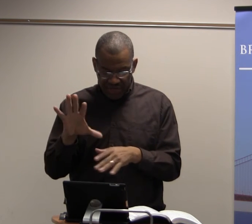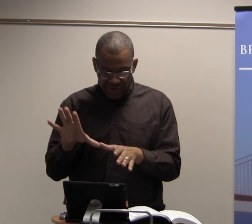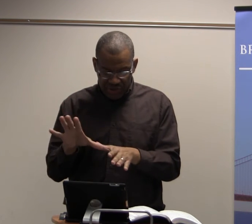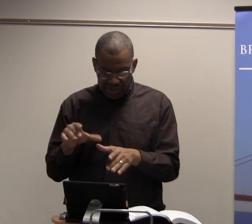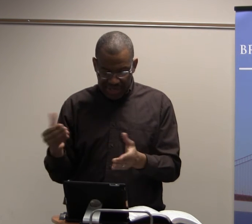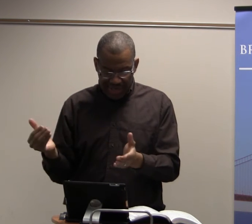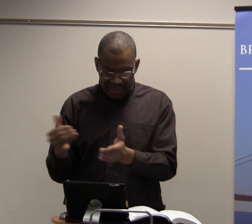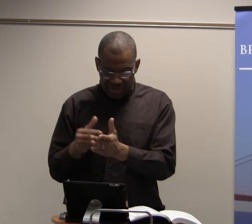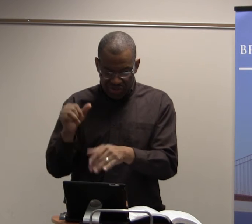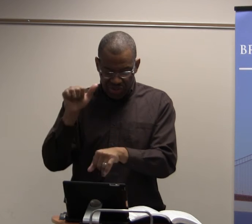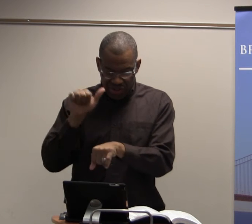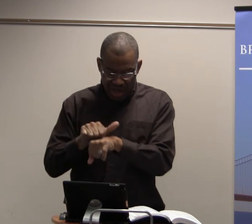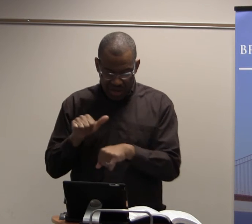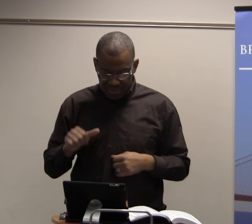foot against the stone.